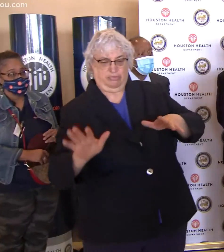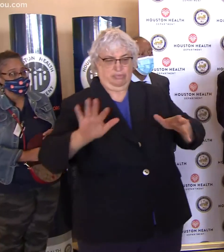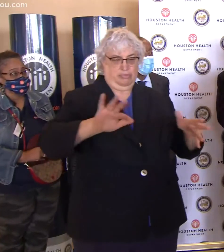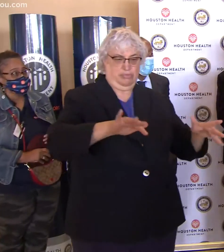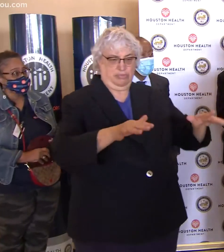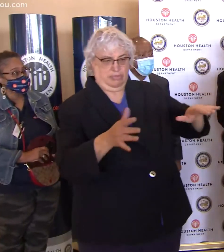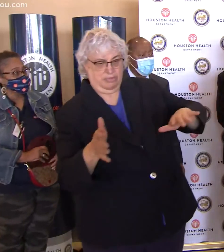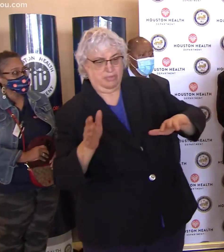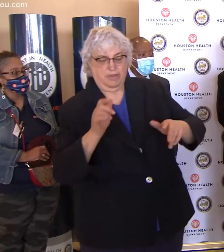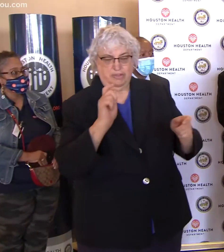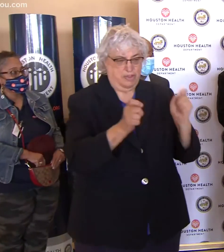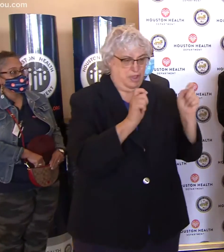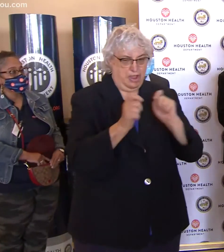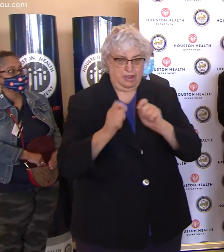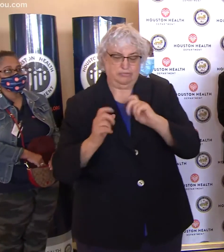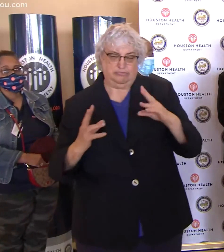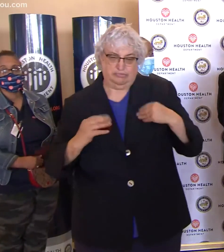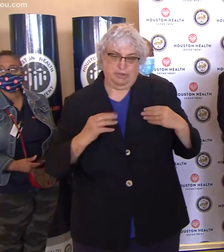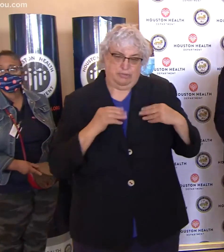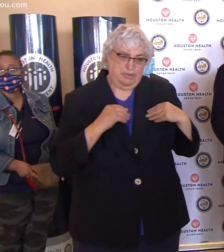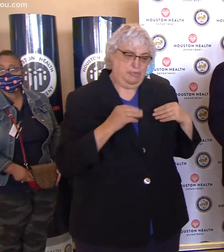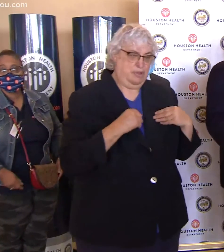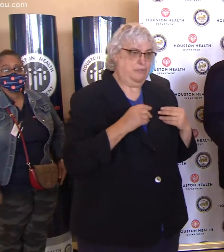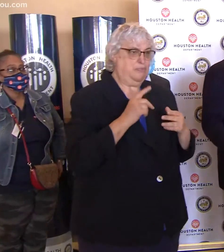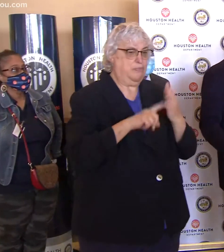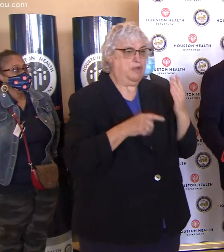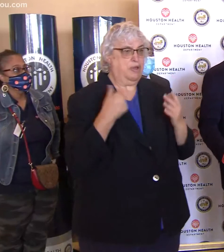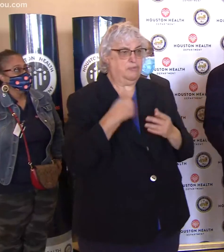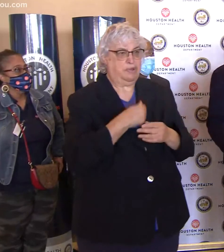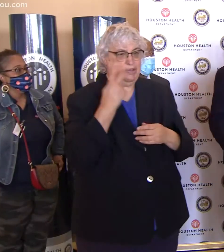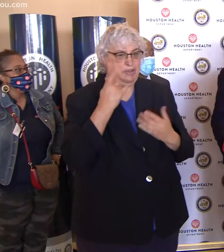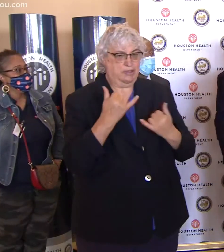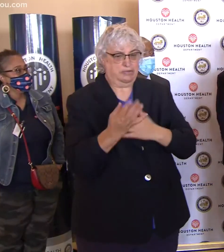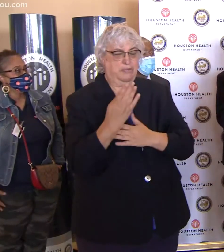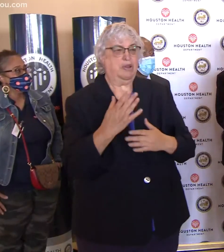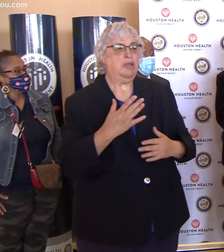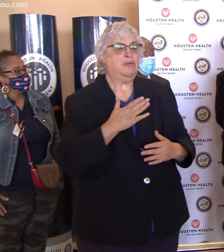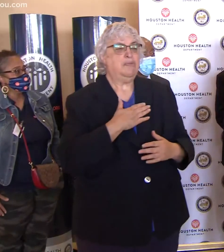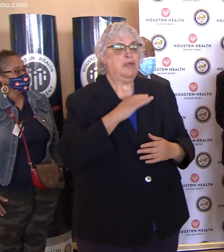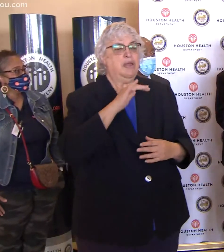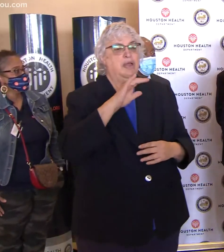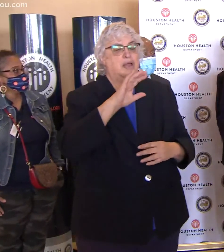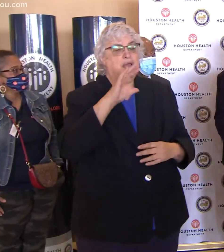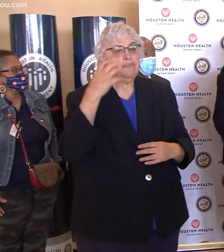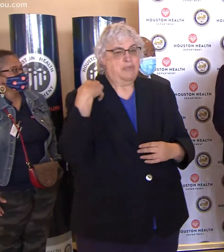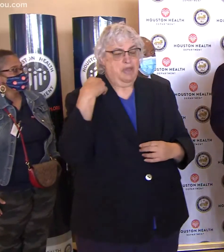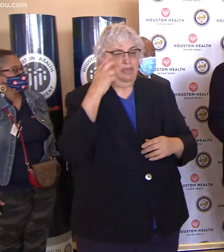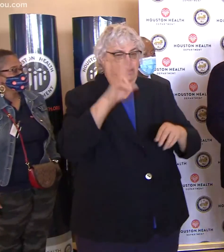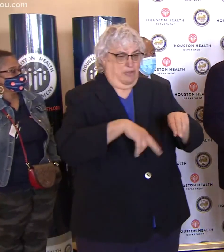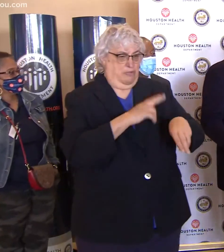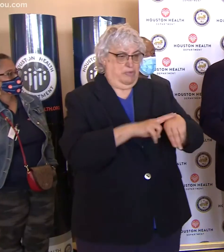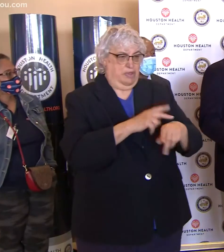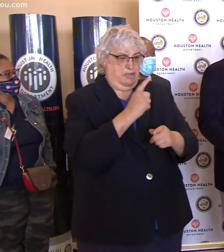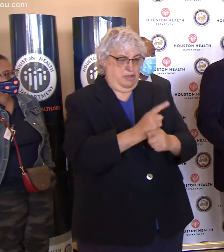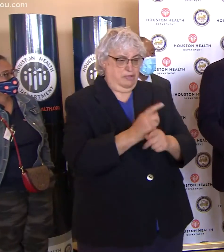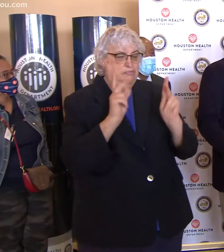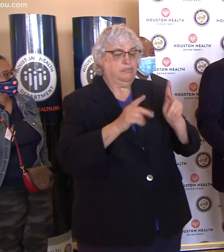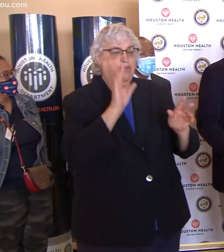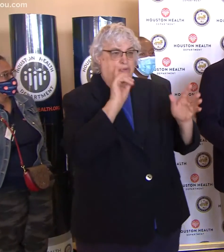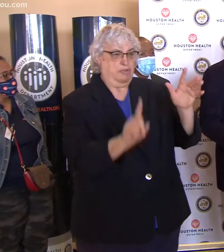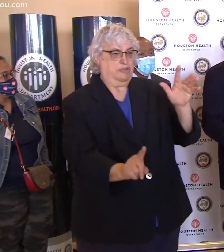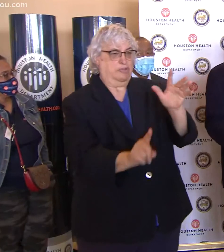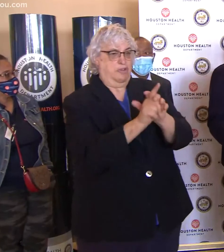adjustments given some of the difficulties that we made this morning. As always, my boss is usually correct. He told me, Stephen, people will